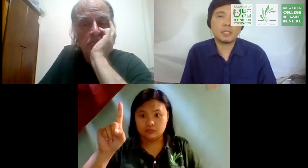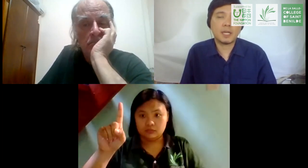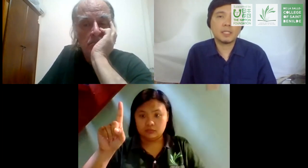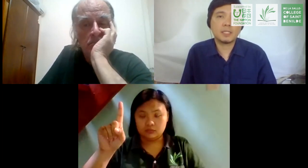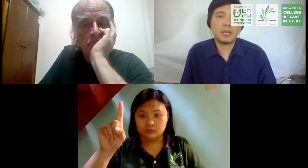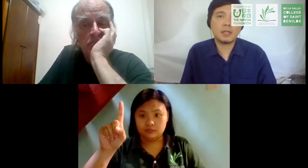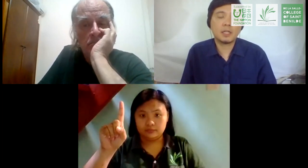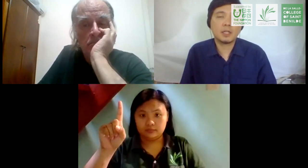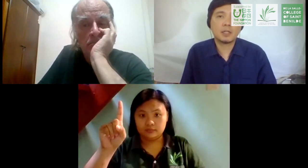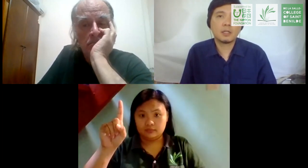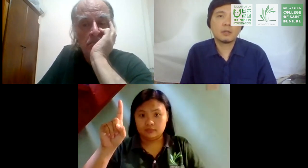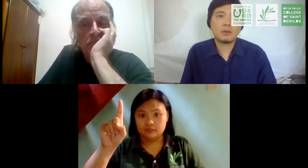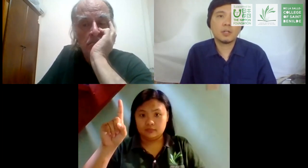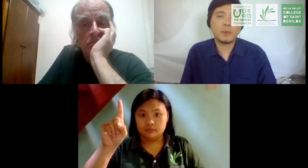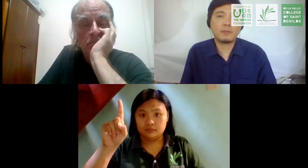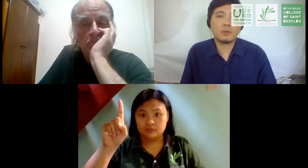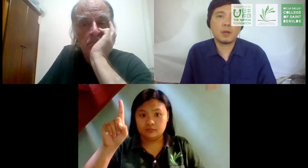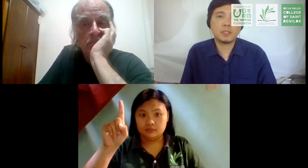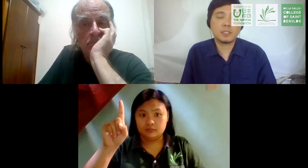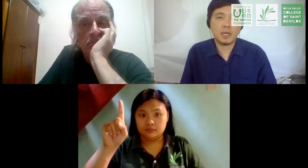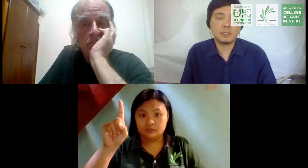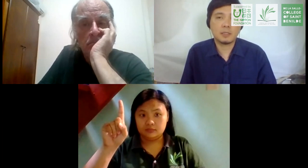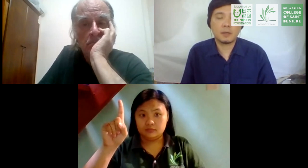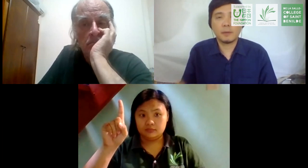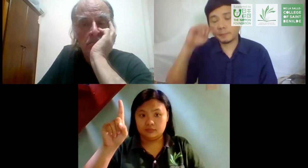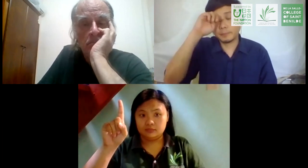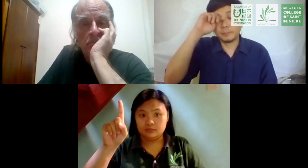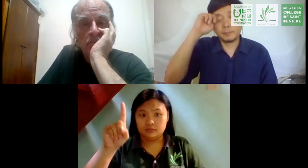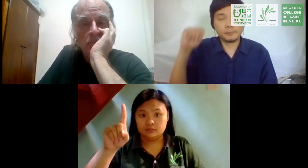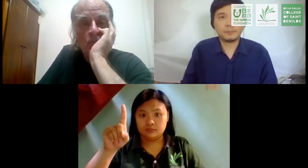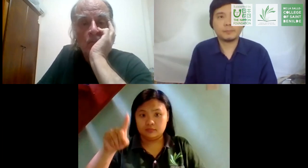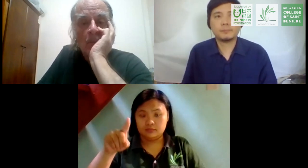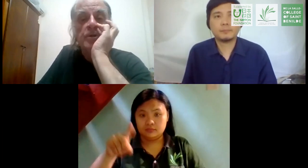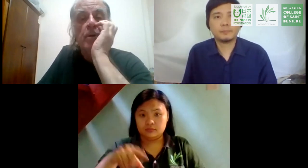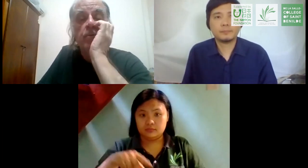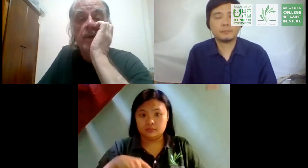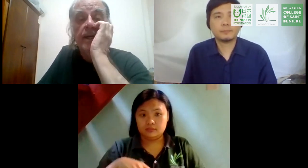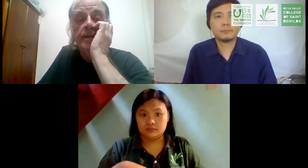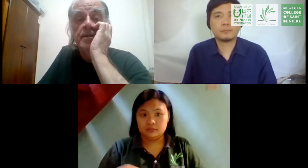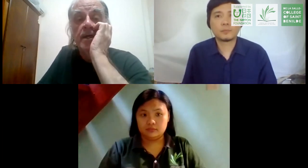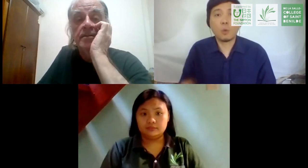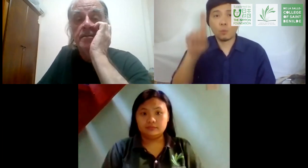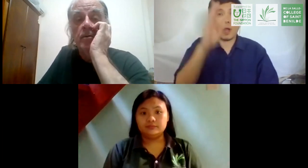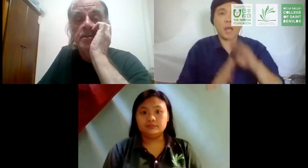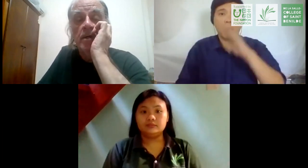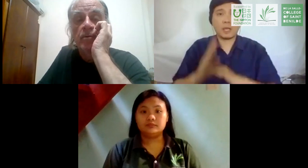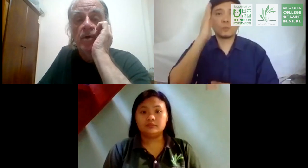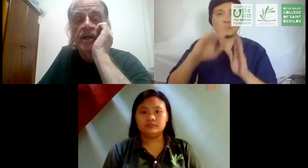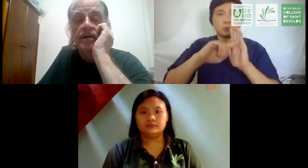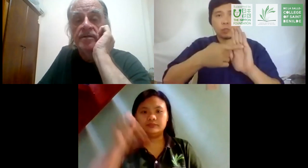signs together, or do we have to do all the signs? We'll start with one-handed signs. So we'll start with one-handed